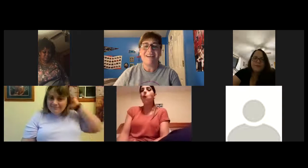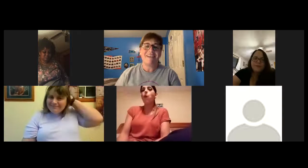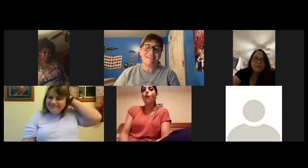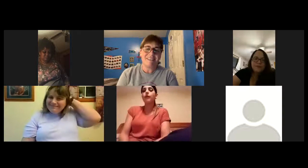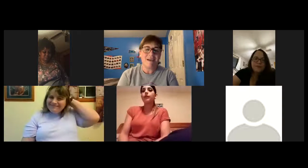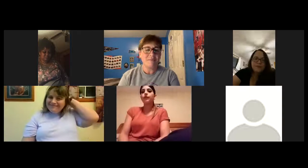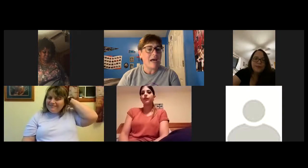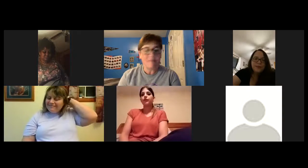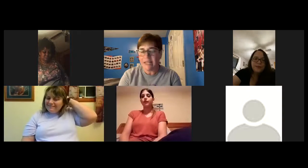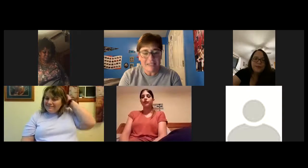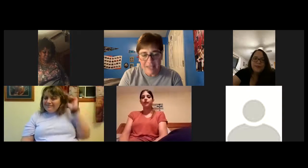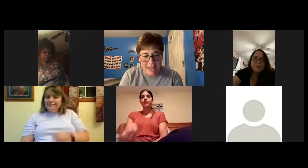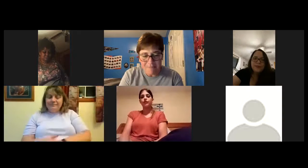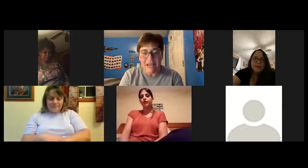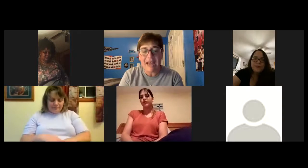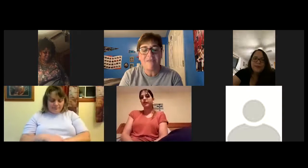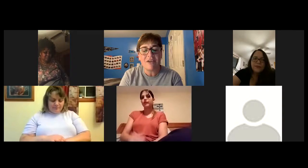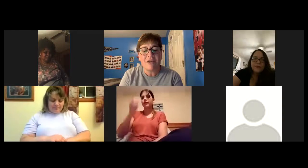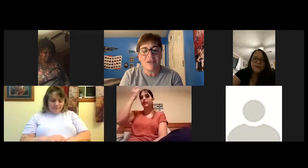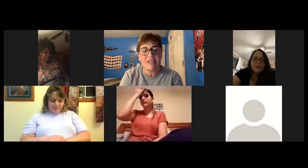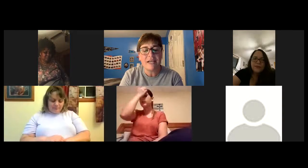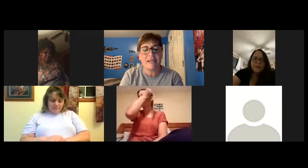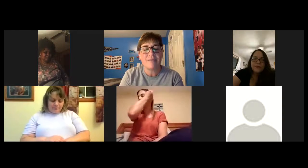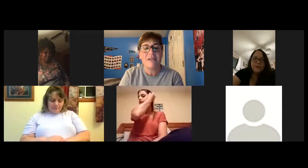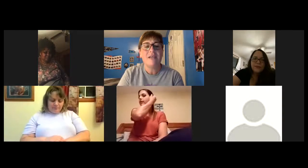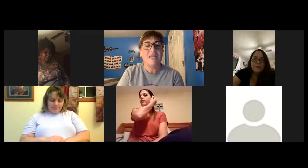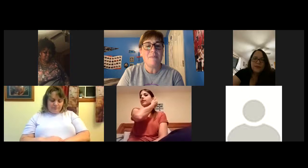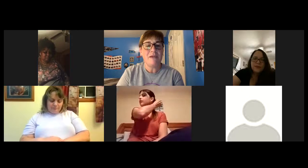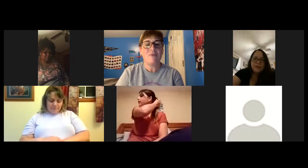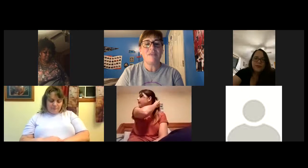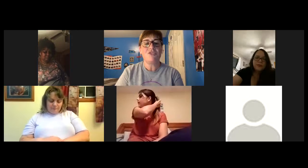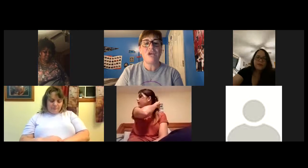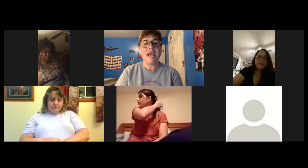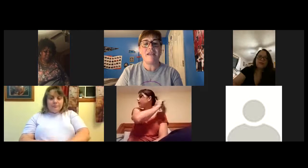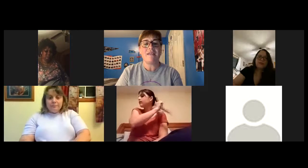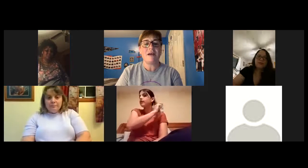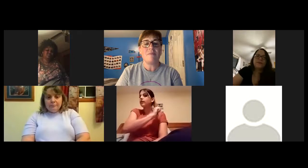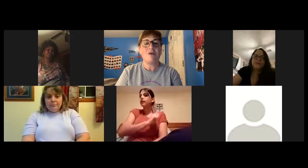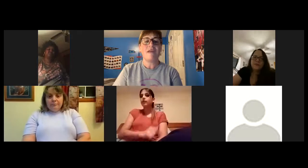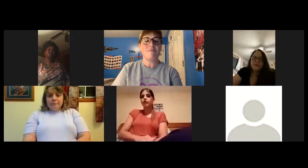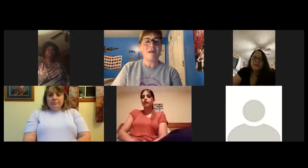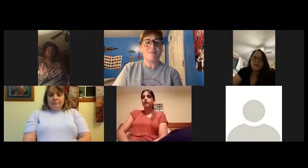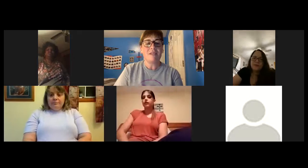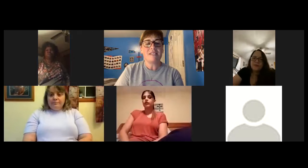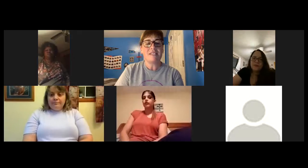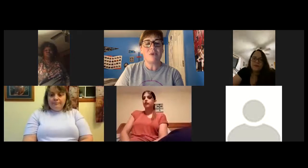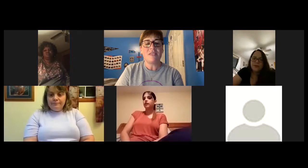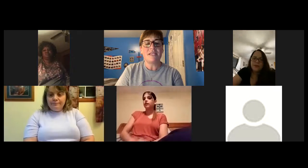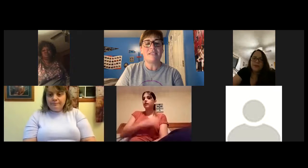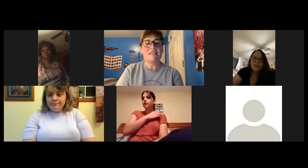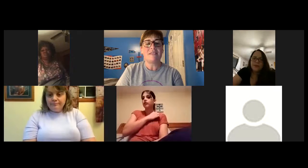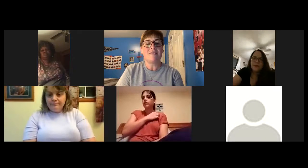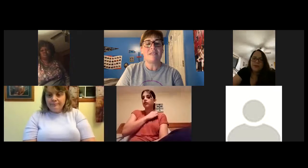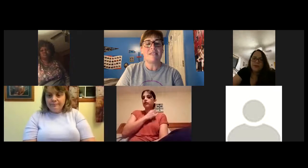on. Because I'm, like I said, I have a very hard time keeping up with the chat. Okay, Belinda says go with